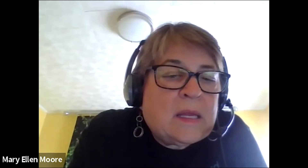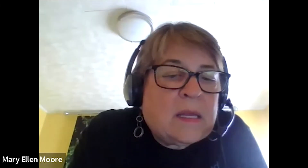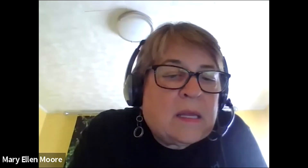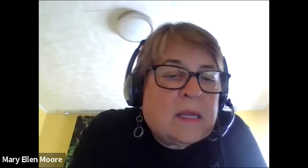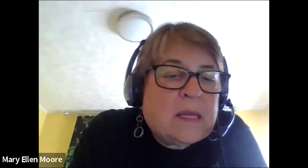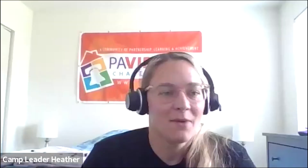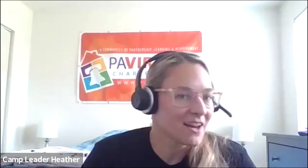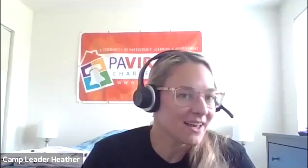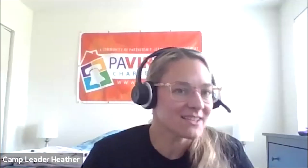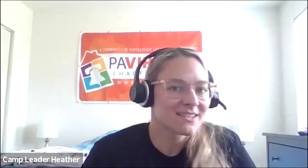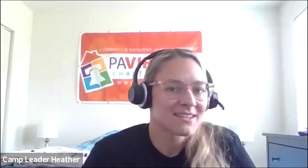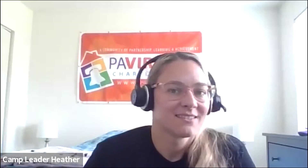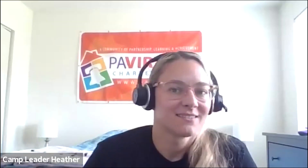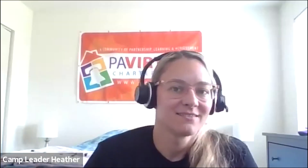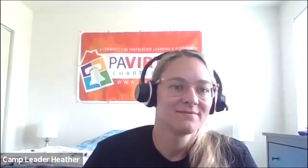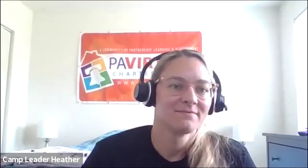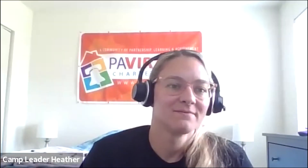Are you there, Marcus?